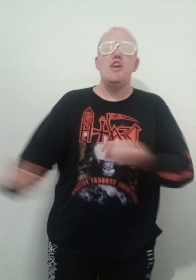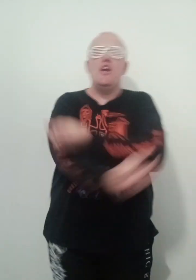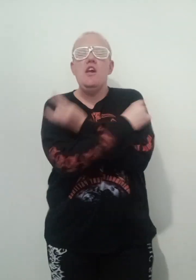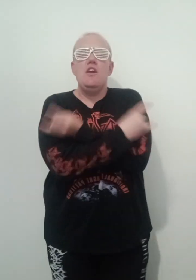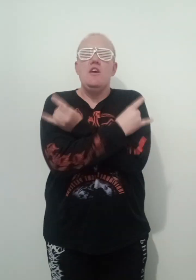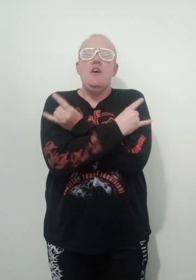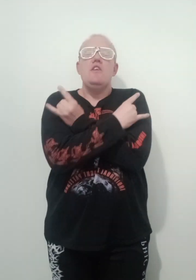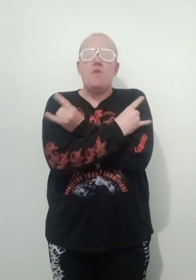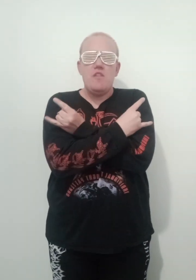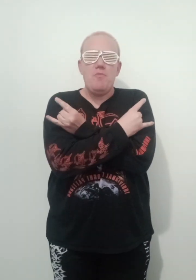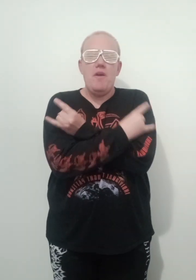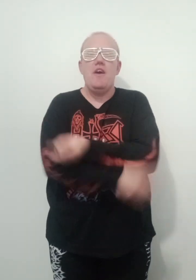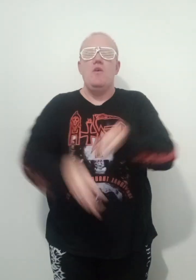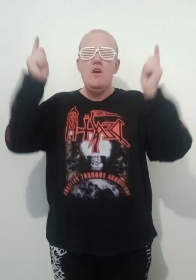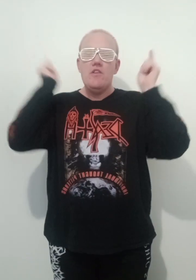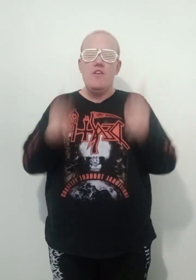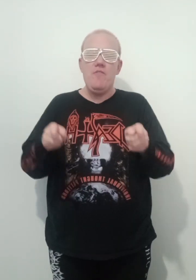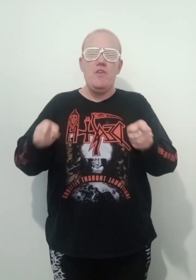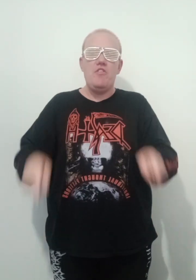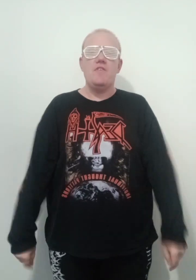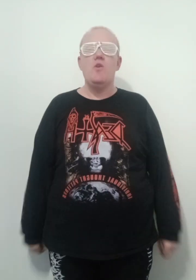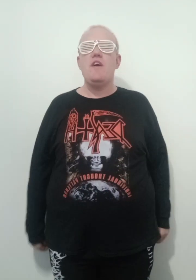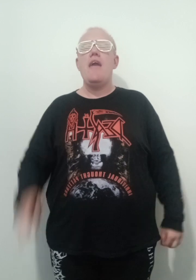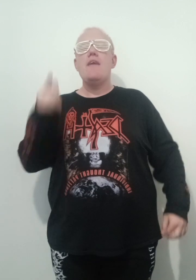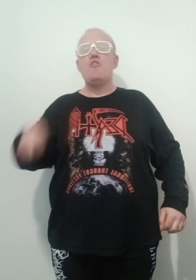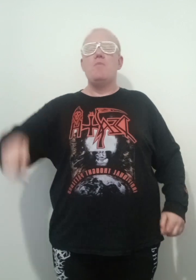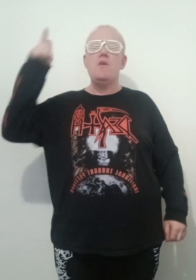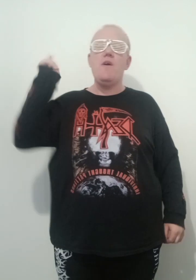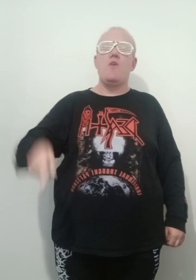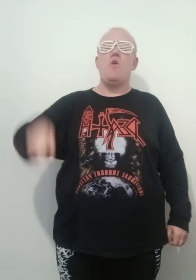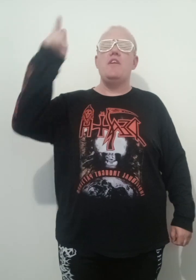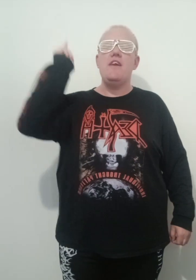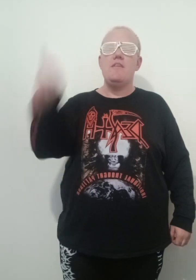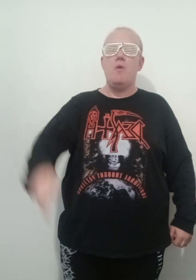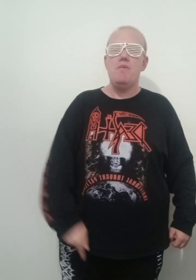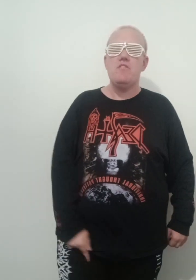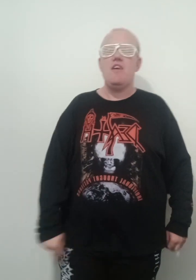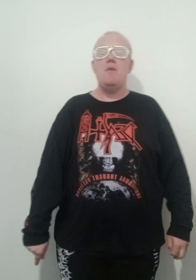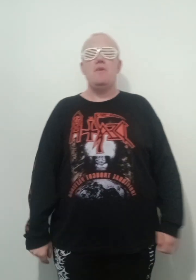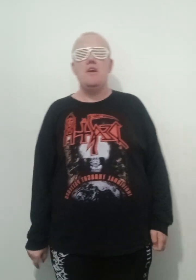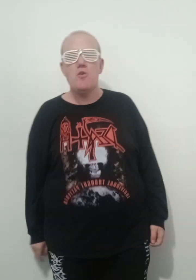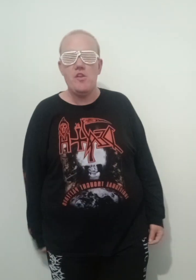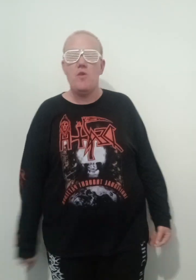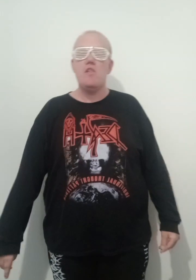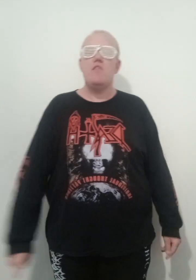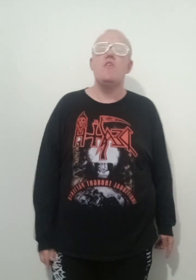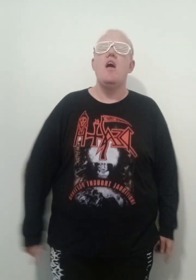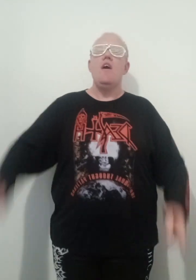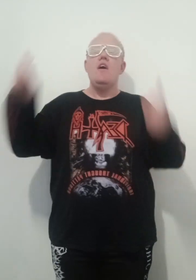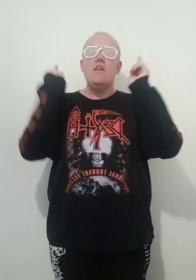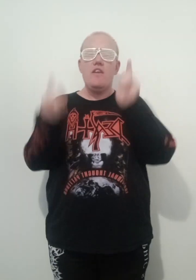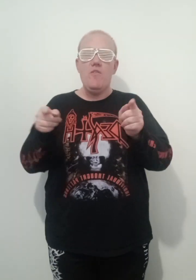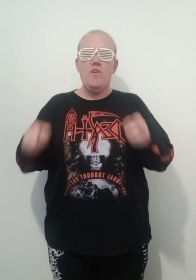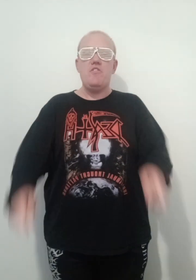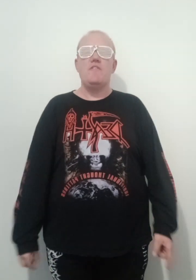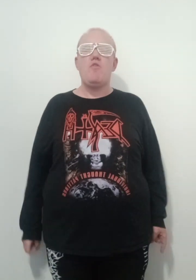Yeah. Know what it is by now. DL47 all day, in this building on the grind, handling my business AM PM, already know what it is. DL47's Rugby